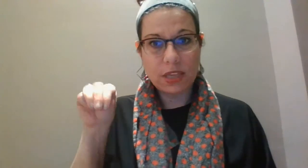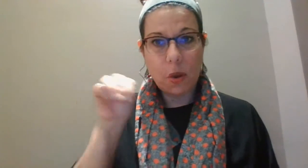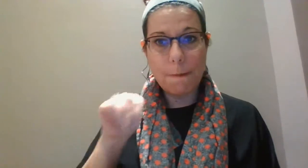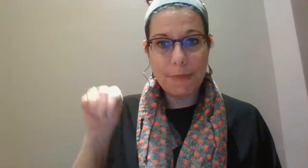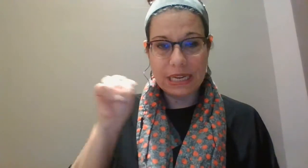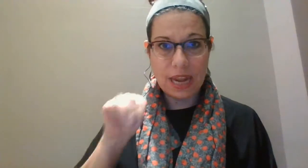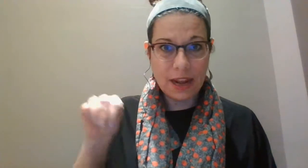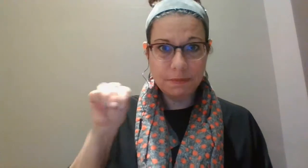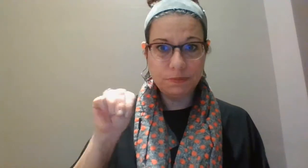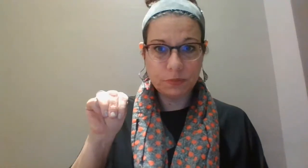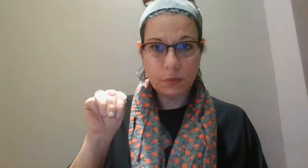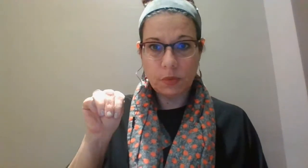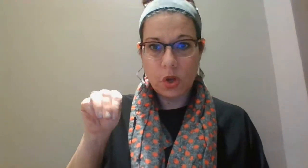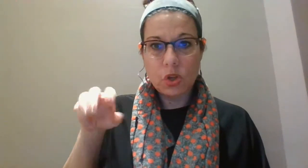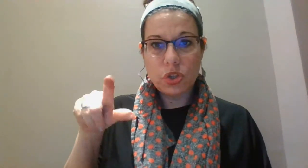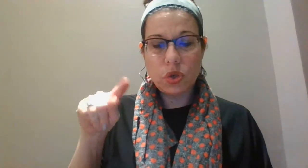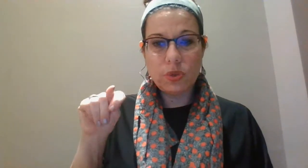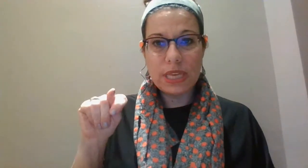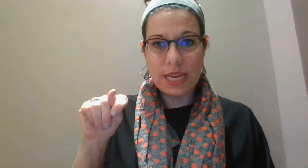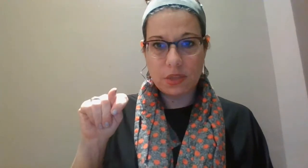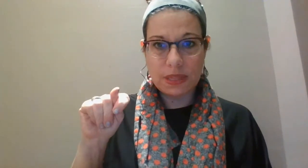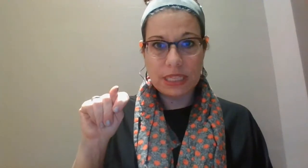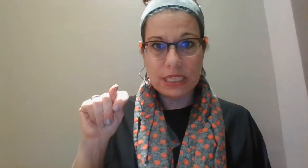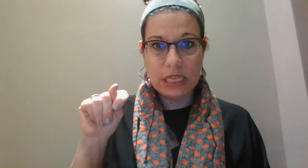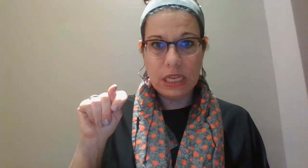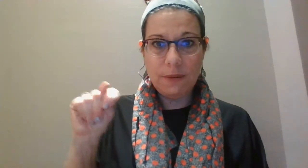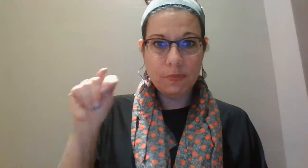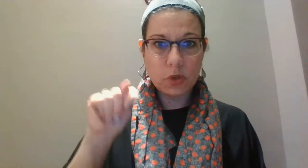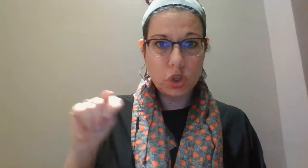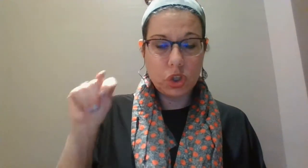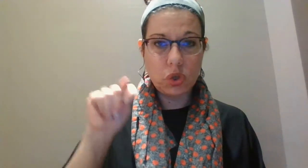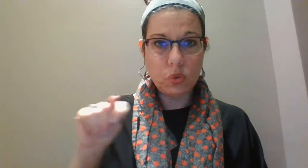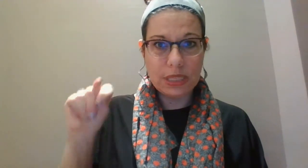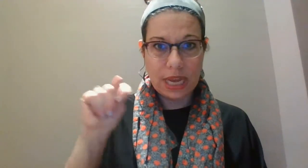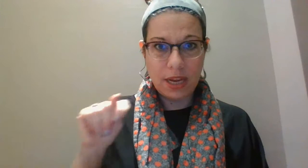so Monday. Tuesday is with a T, Tuesday.